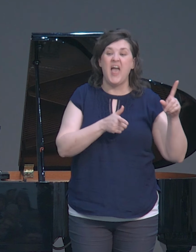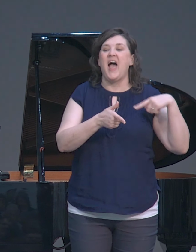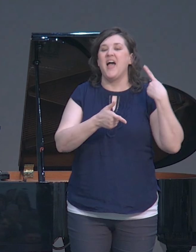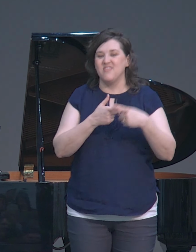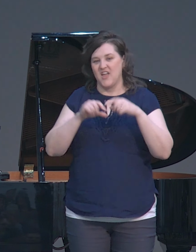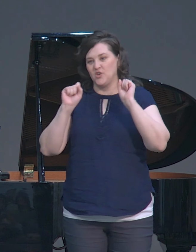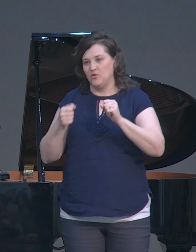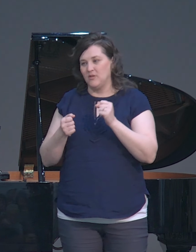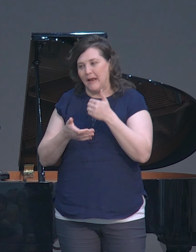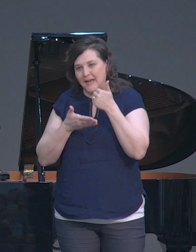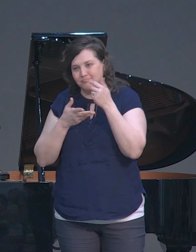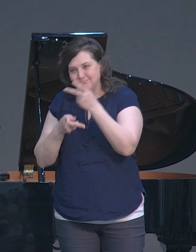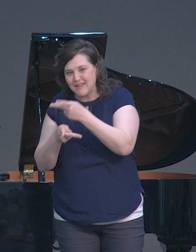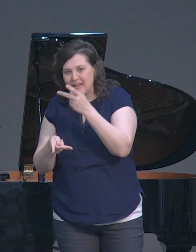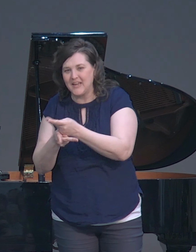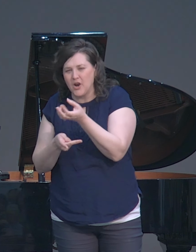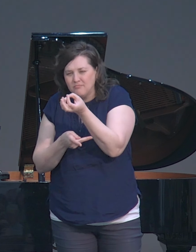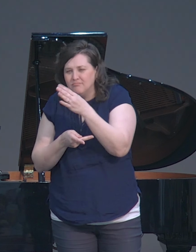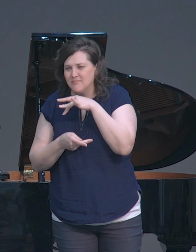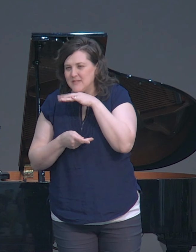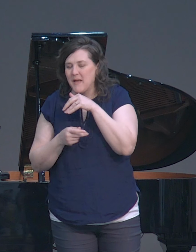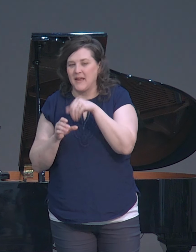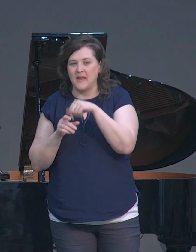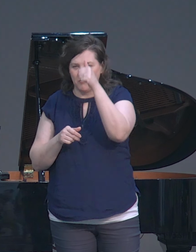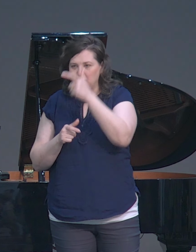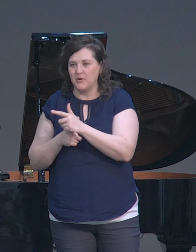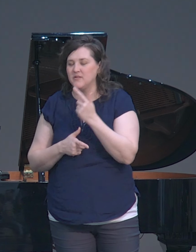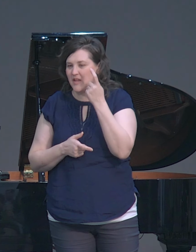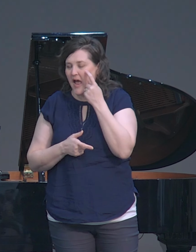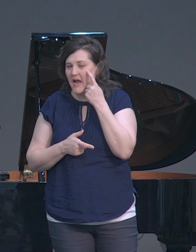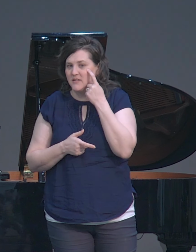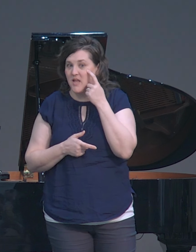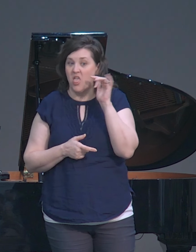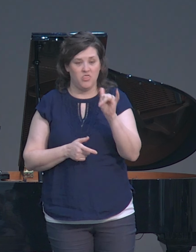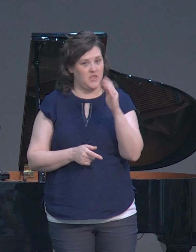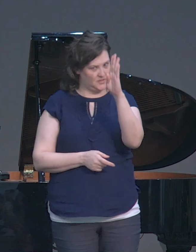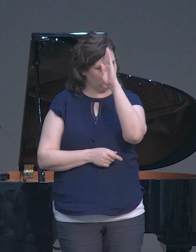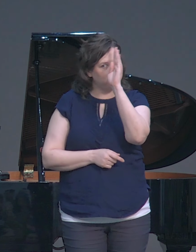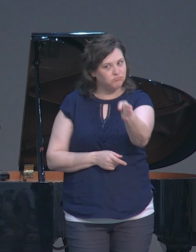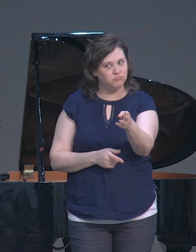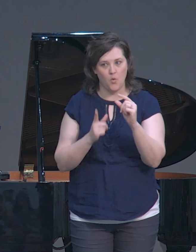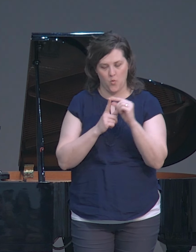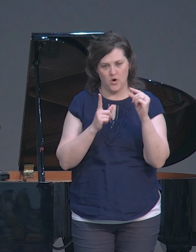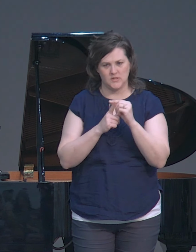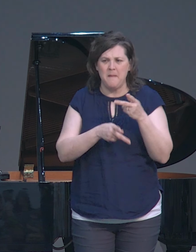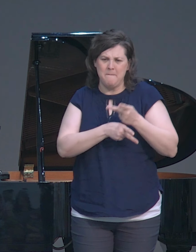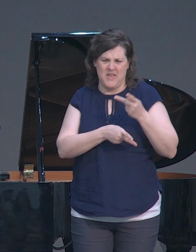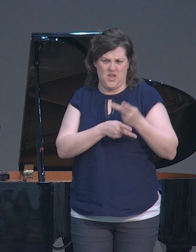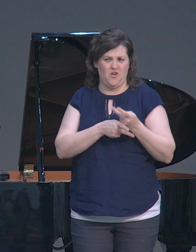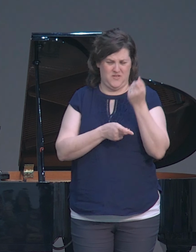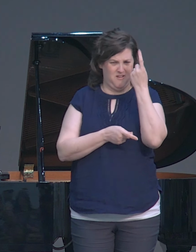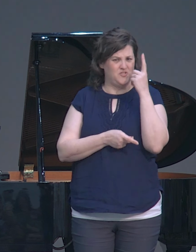eye. Jesus' words are very sharp here. We must be careful to understand what he's saying. Notice the word